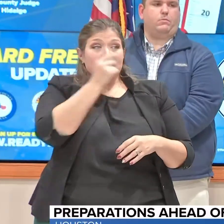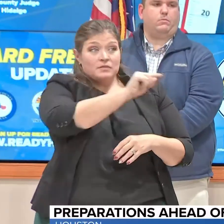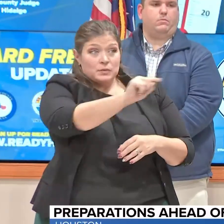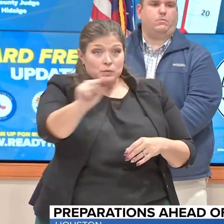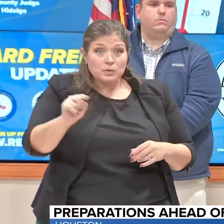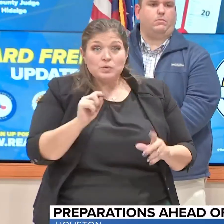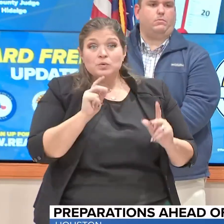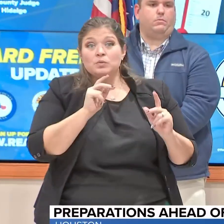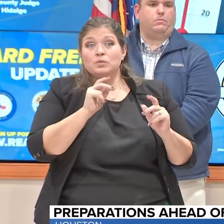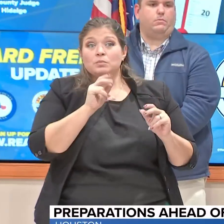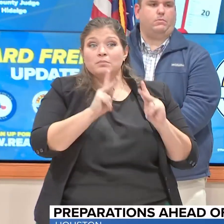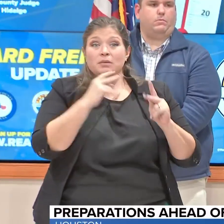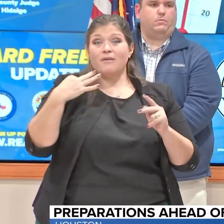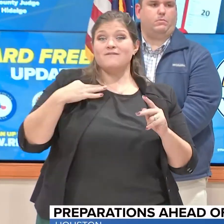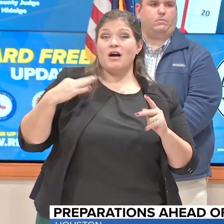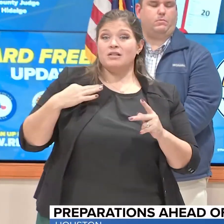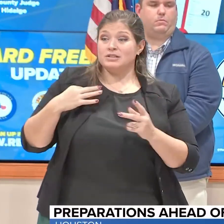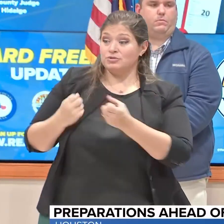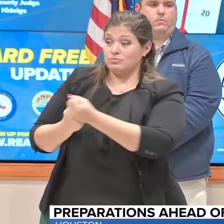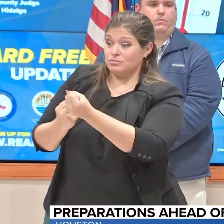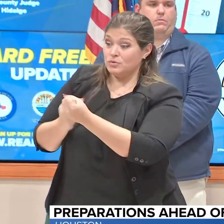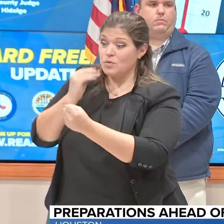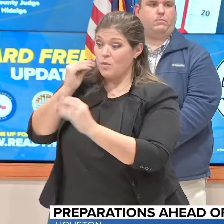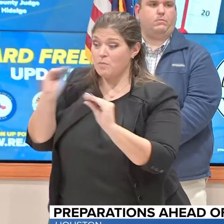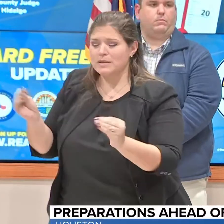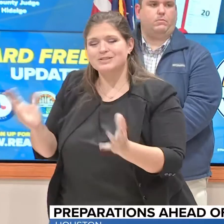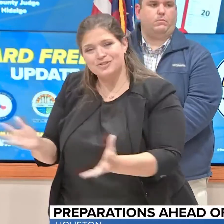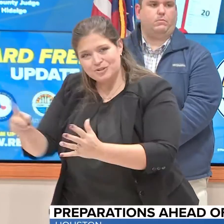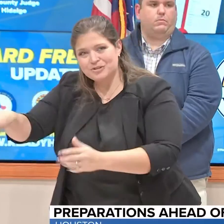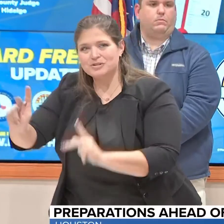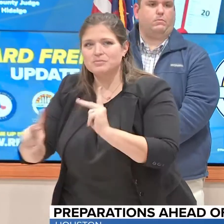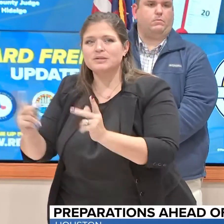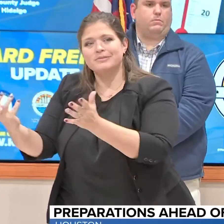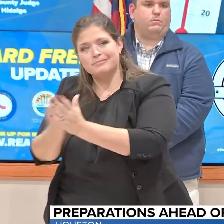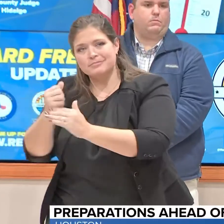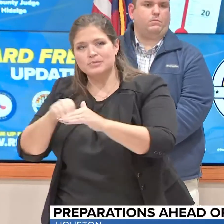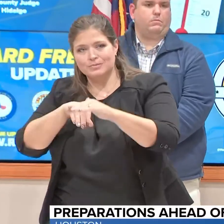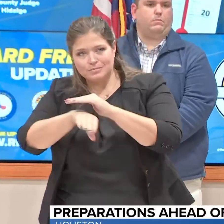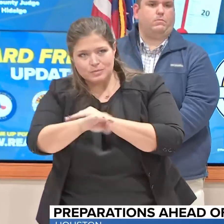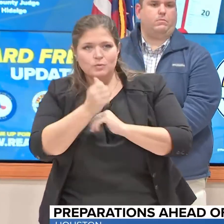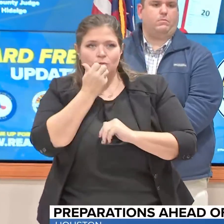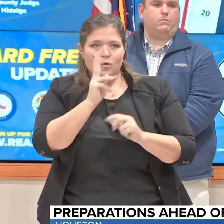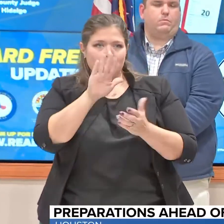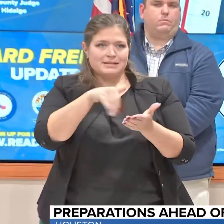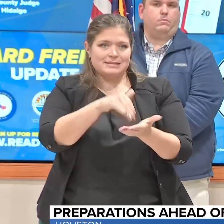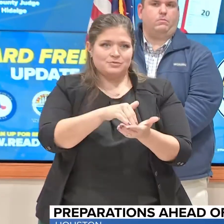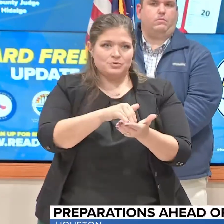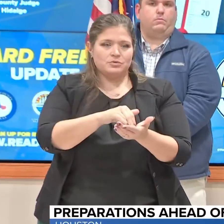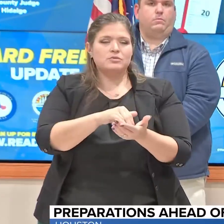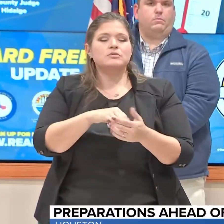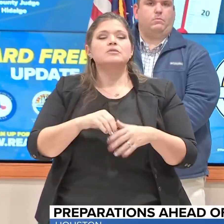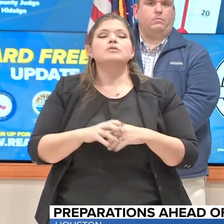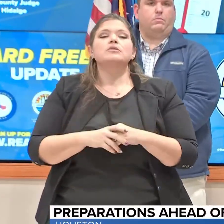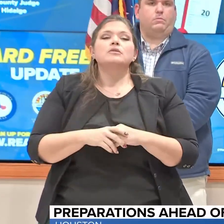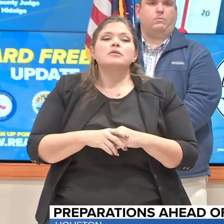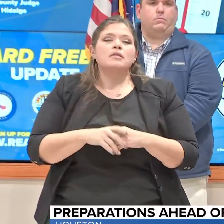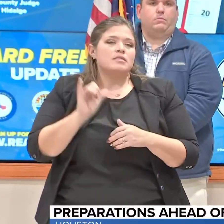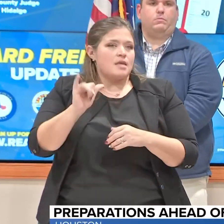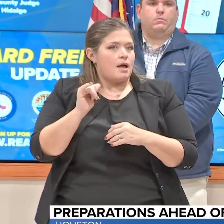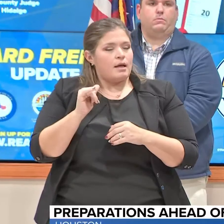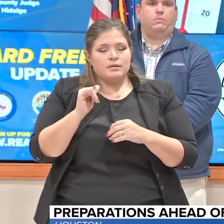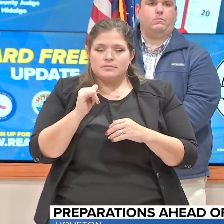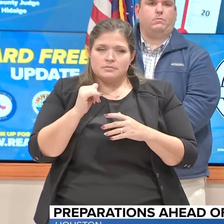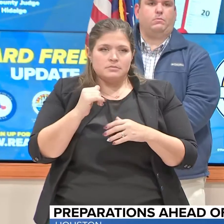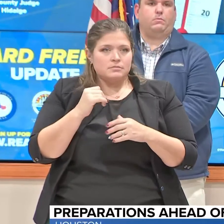our homeless population to encourage them to take advantage of one of the warming centers. That is one of the primary